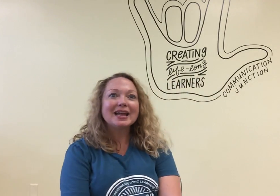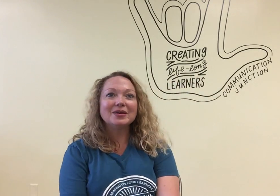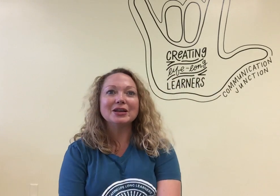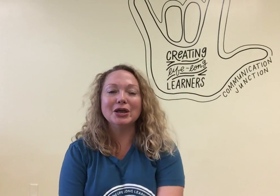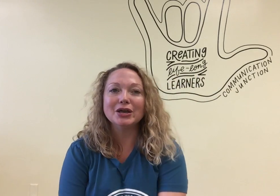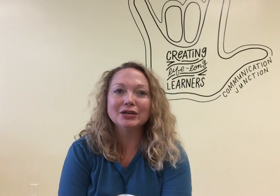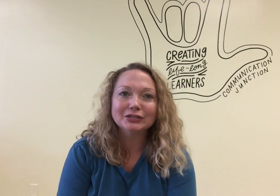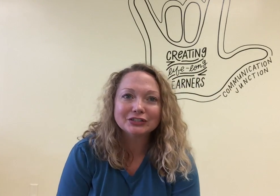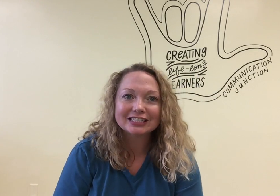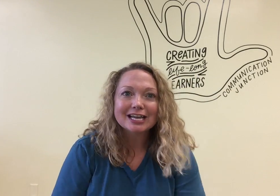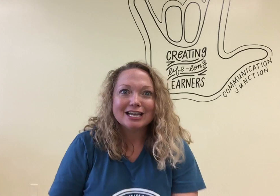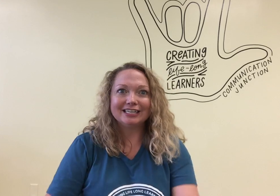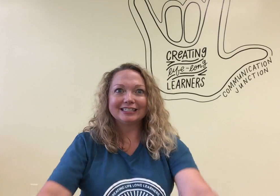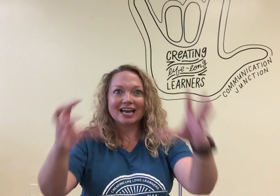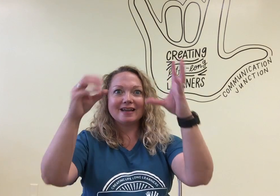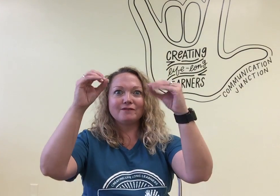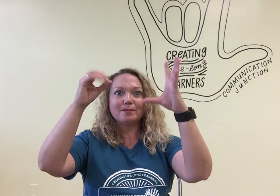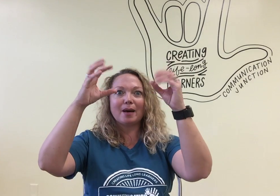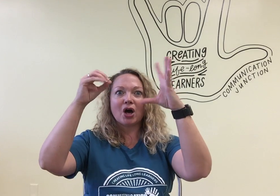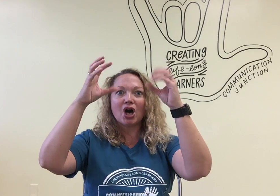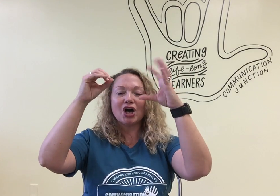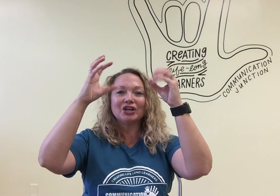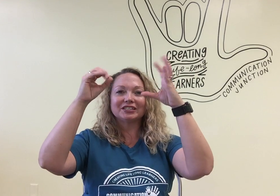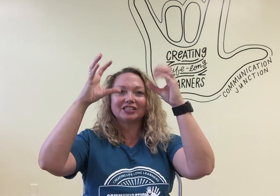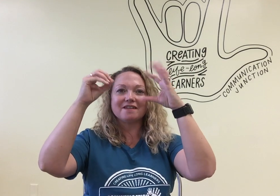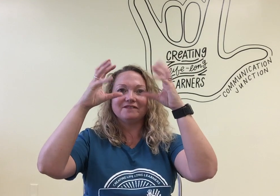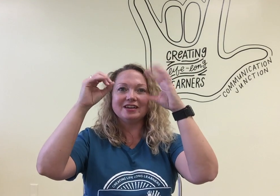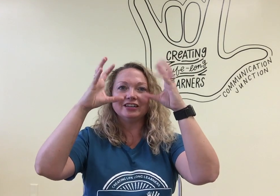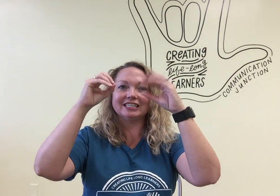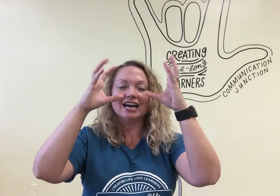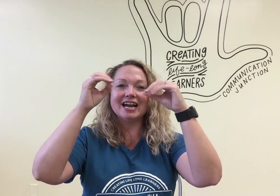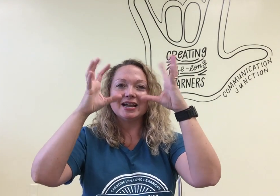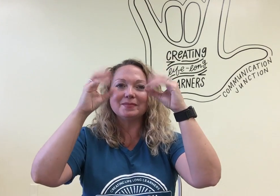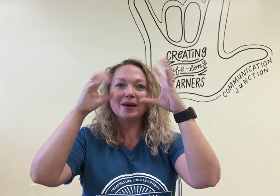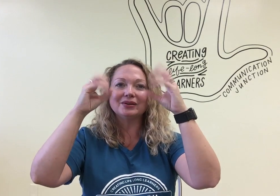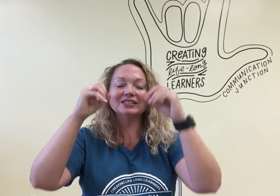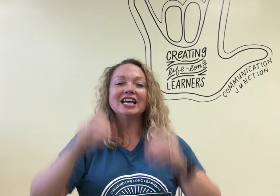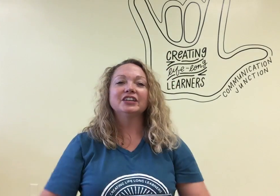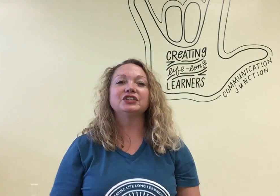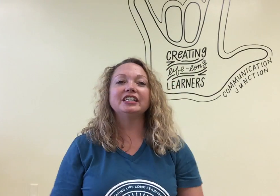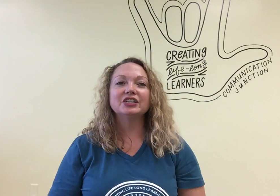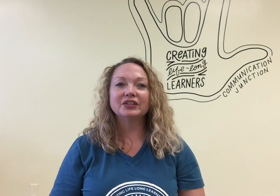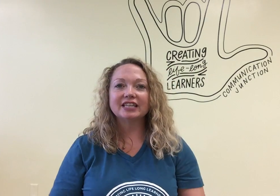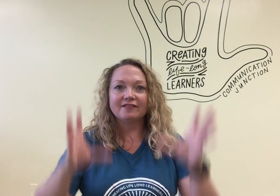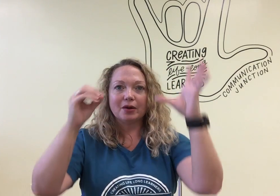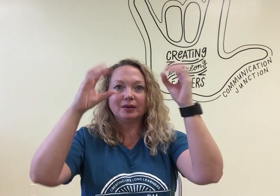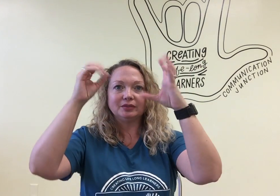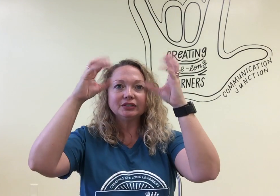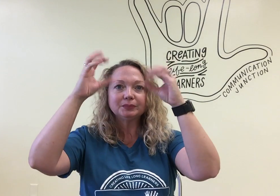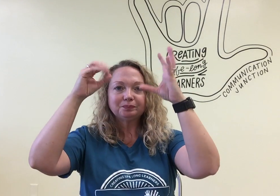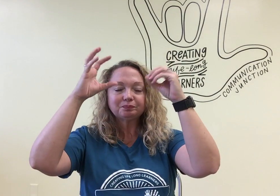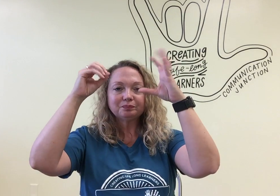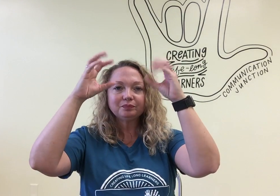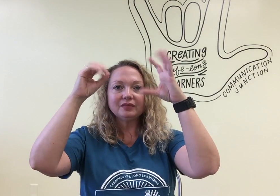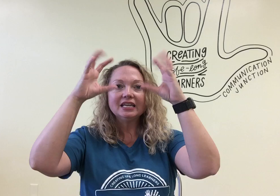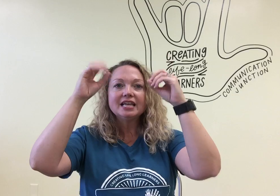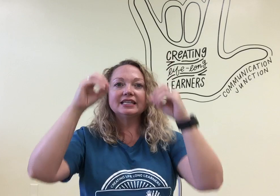it is? It is time for bubbles. It's our favorite time, bubbles. So you need to know the sign for bubbles, the